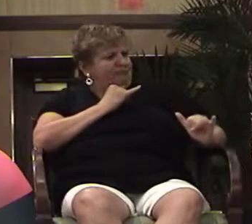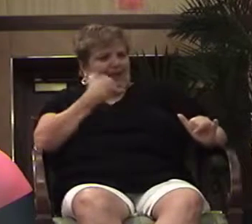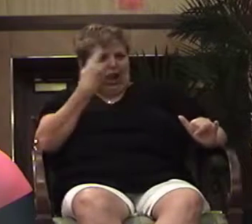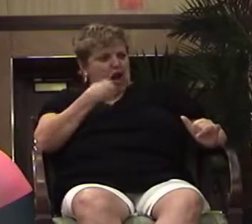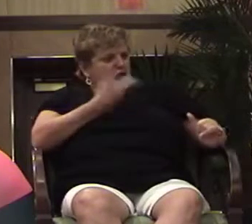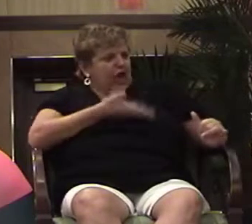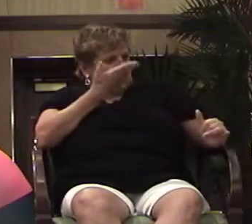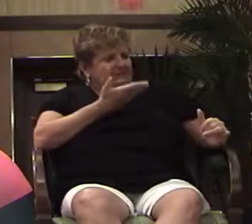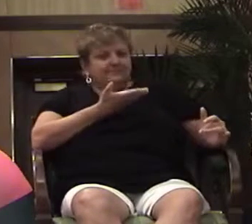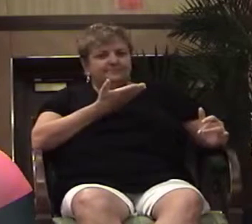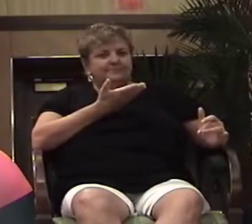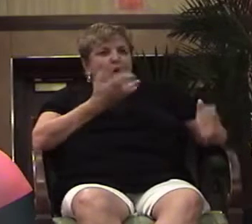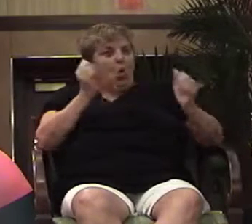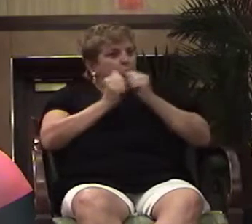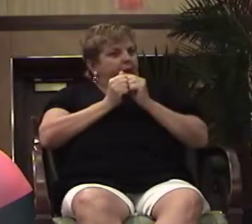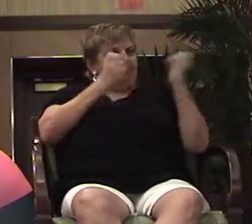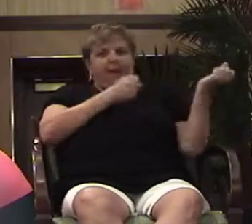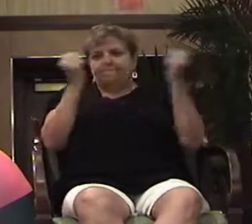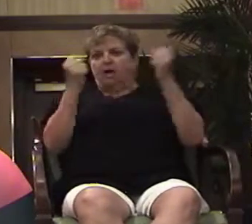cheerleader with pom-poms.